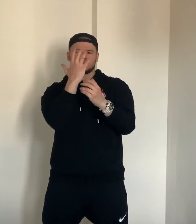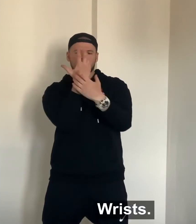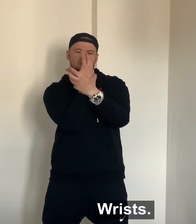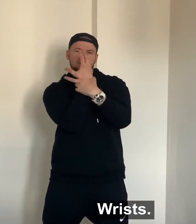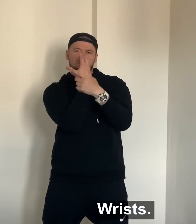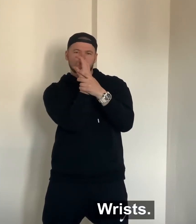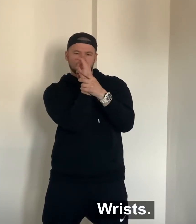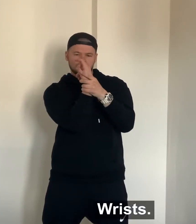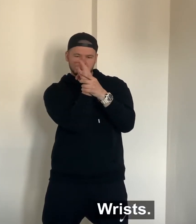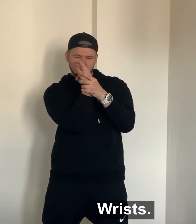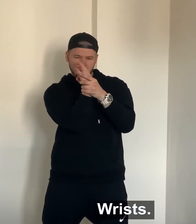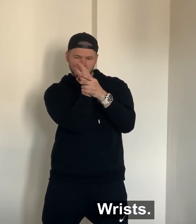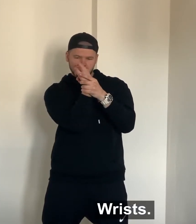Wrists,